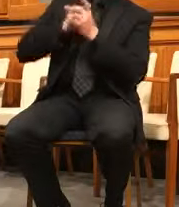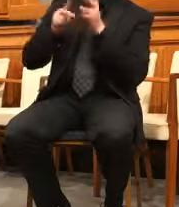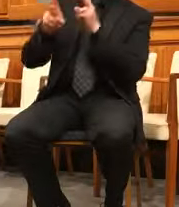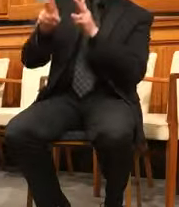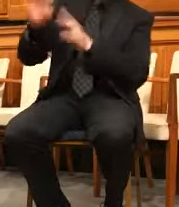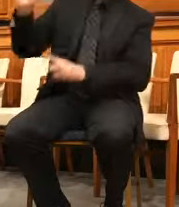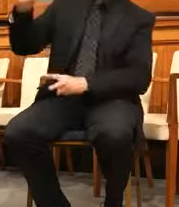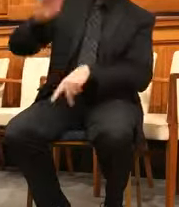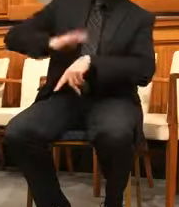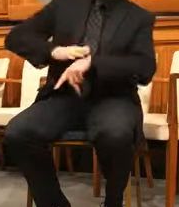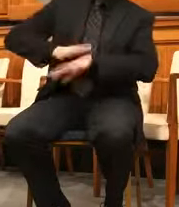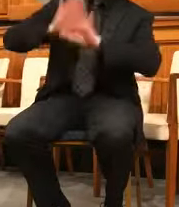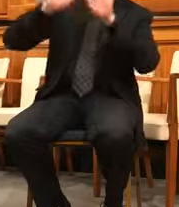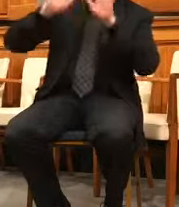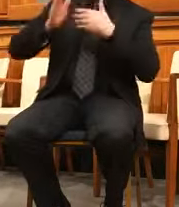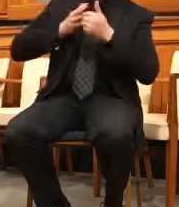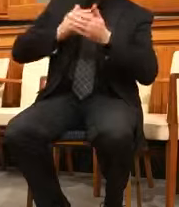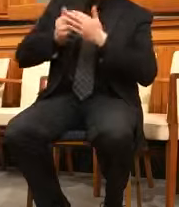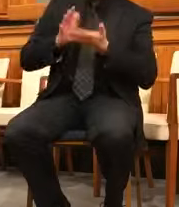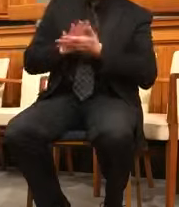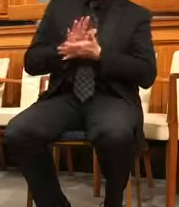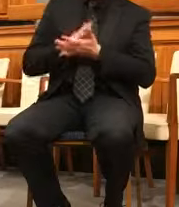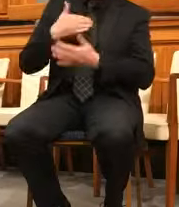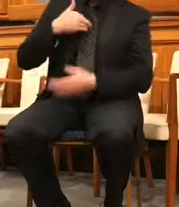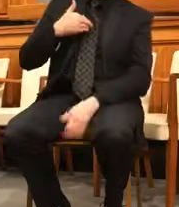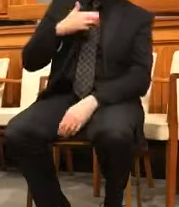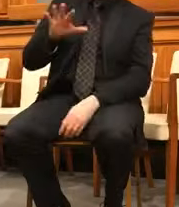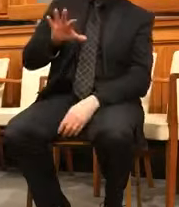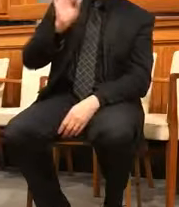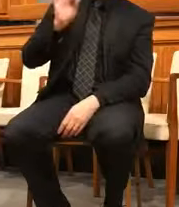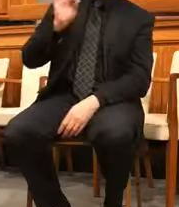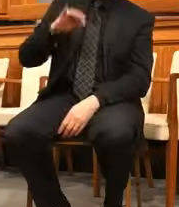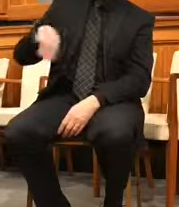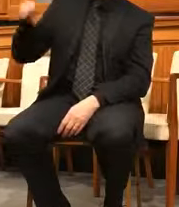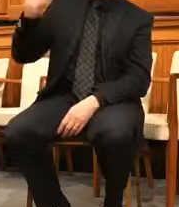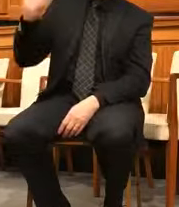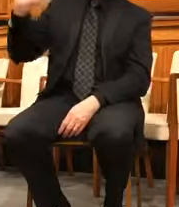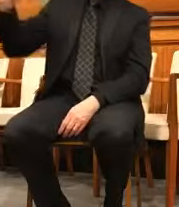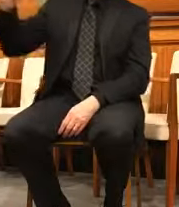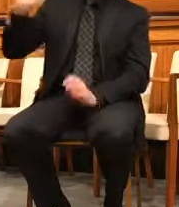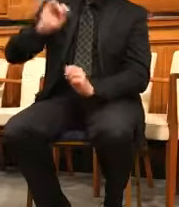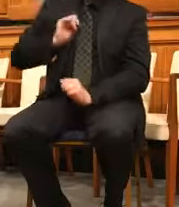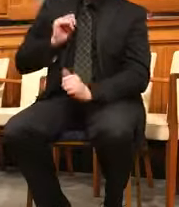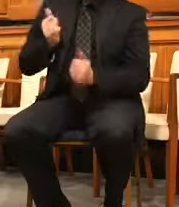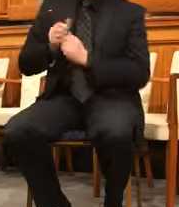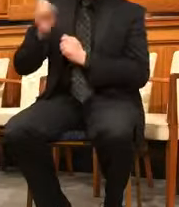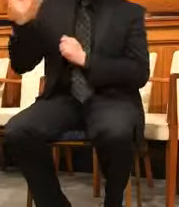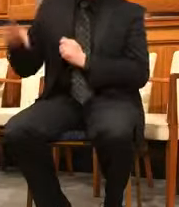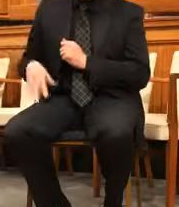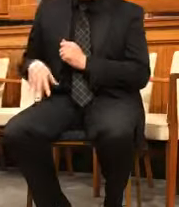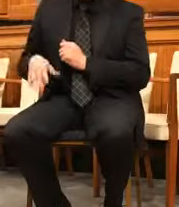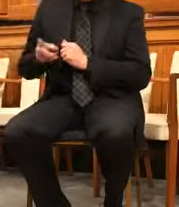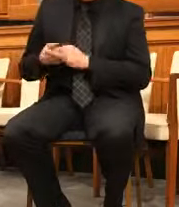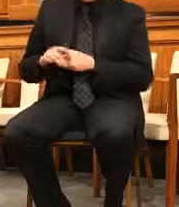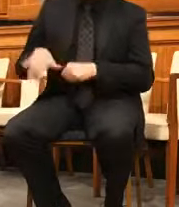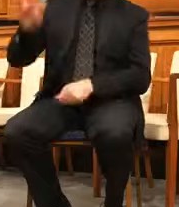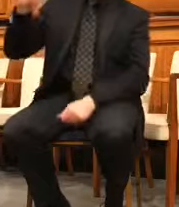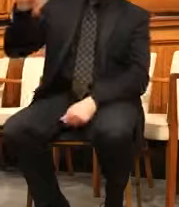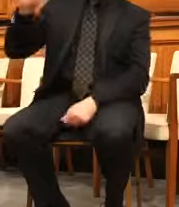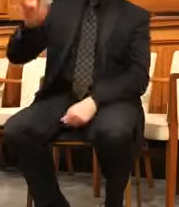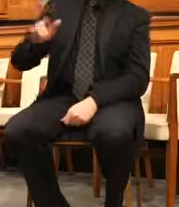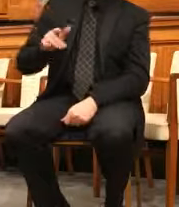at any time, just as we please, pick Him up, put Him down, do whatever we like. That's the